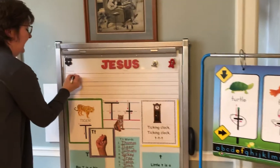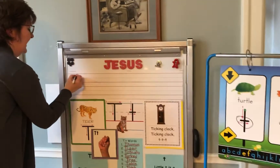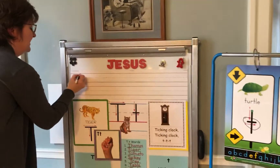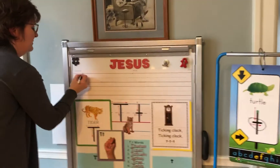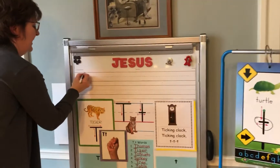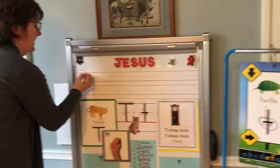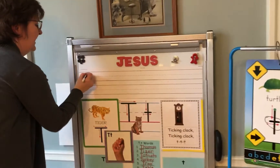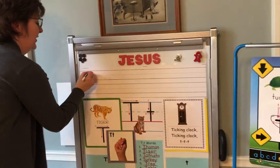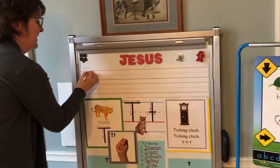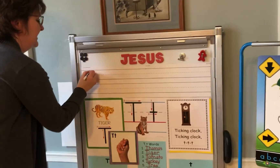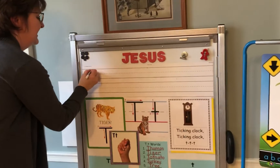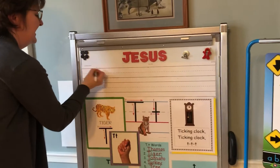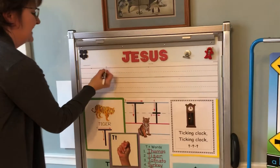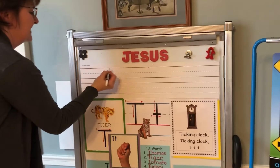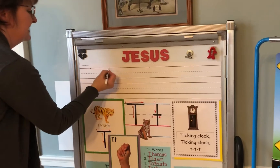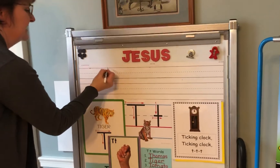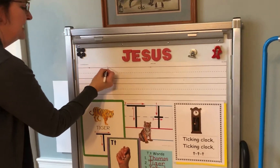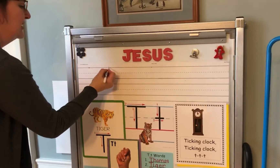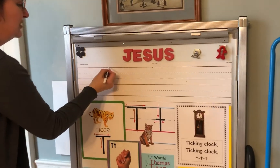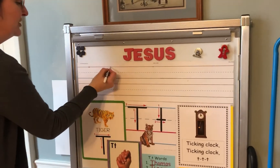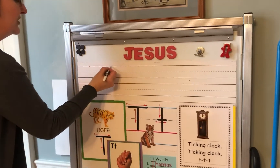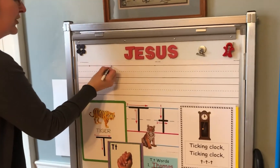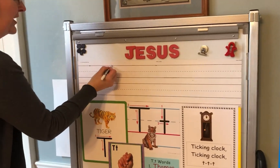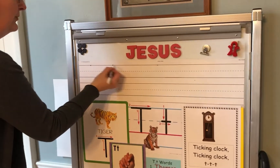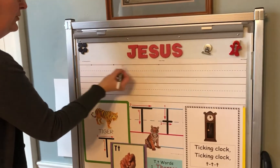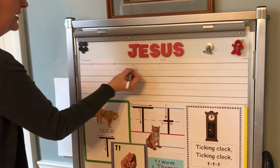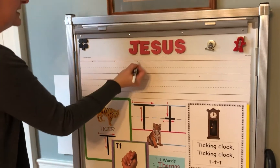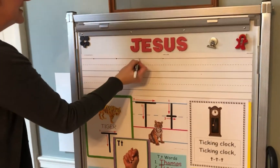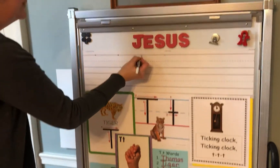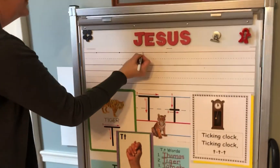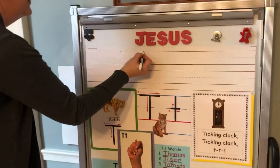let's make 6 starting points.